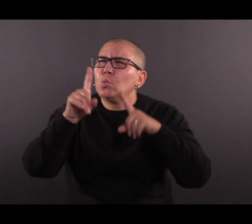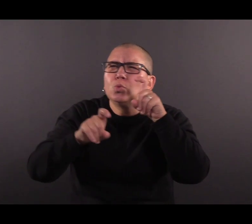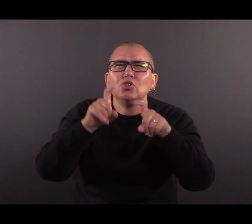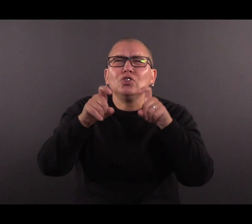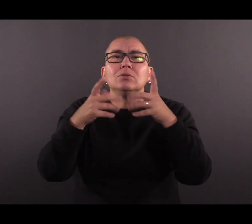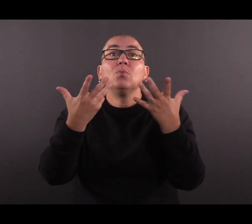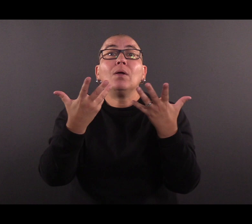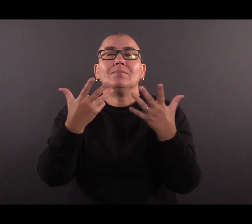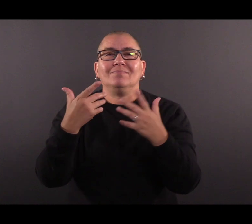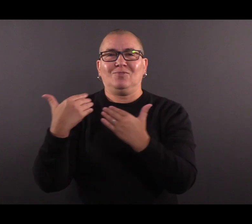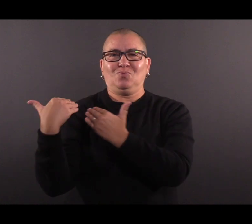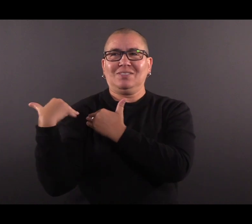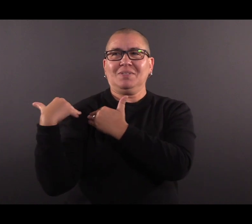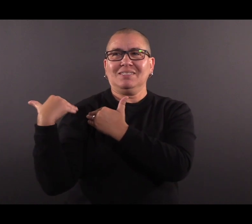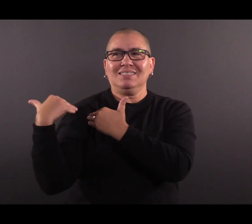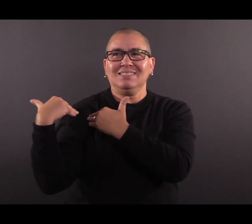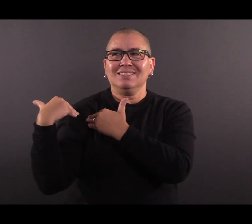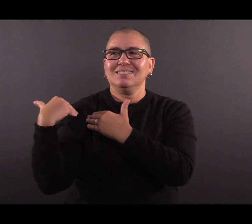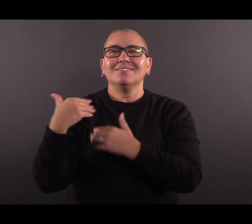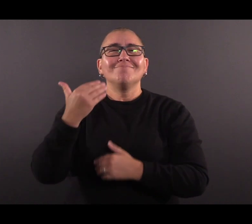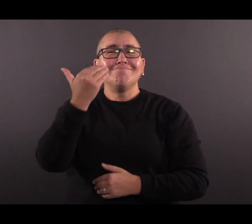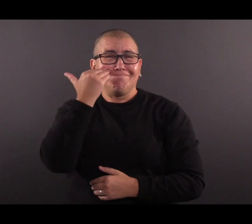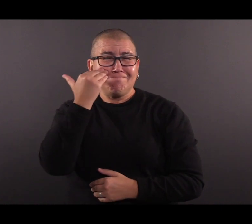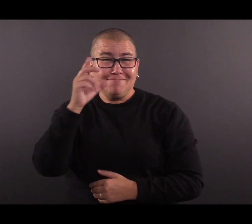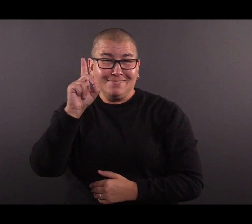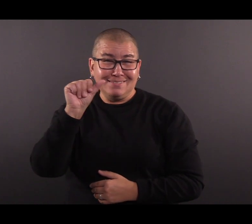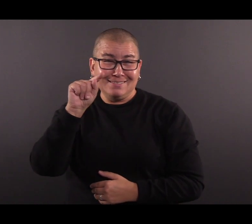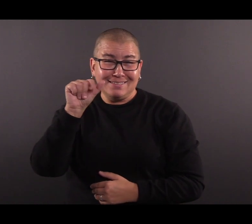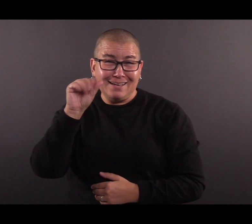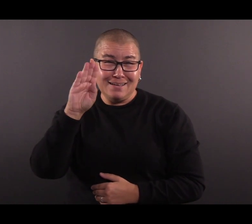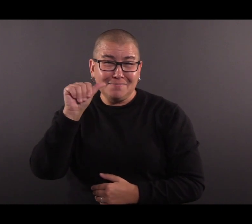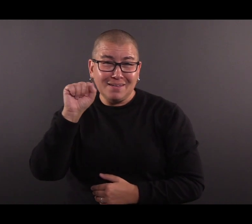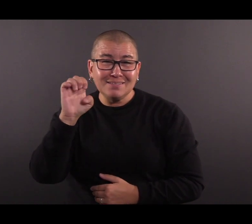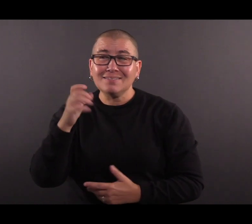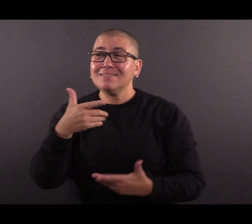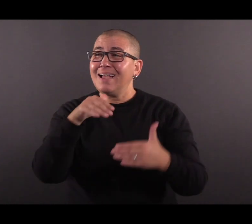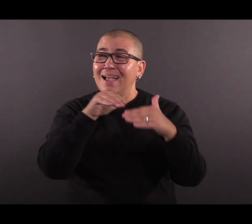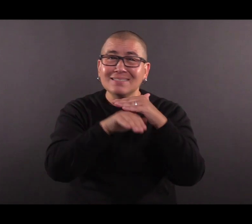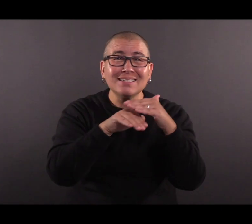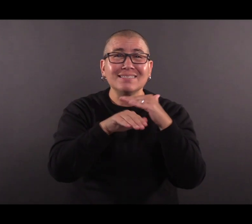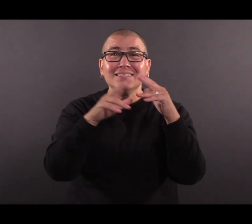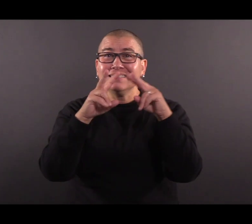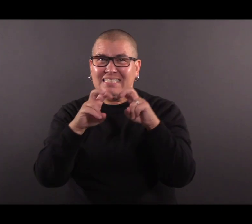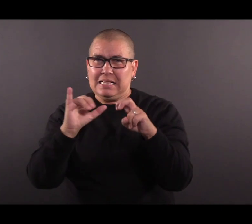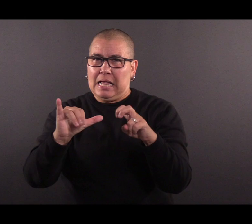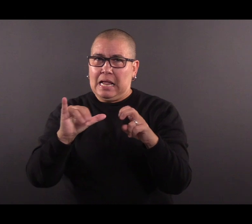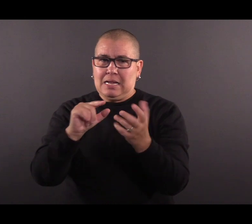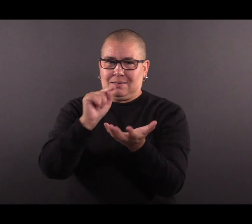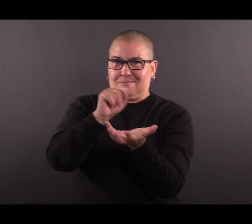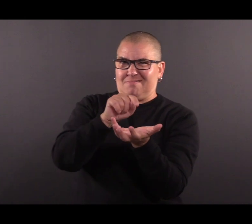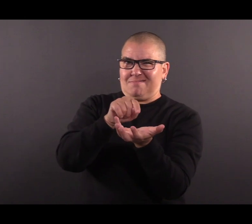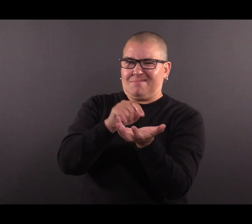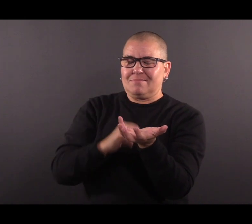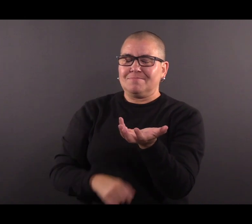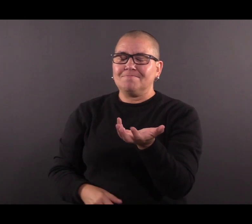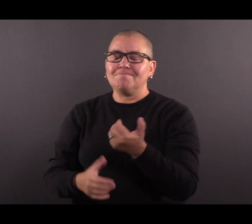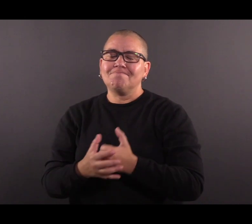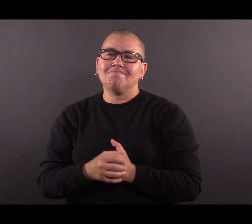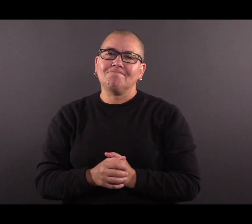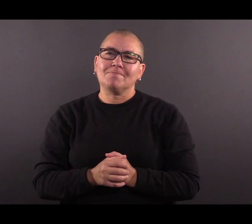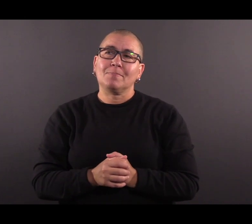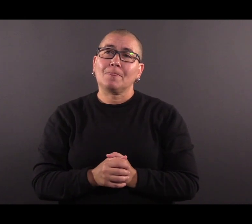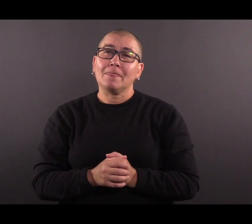administrative responsibilities, comparable databases, funding restrictions, coordinated entry, and so on?